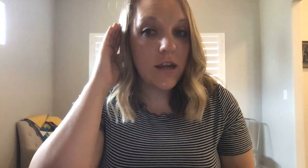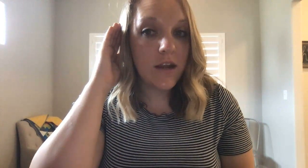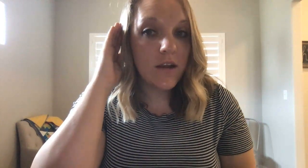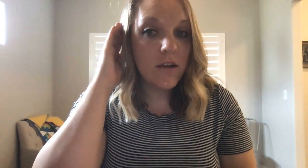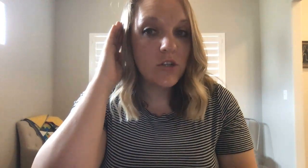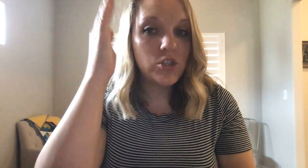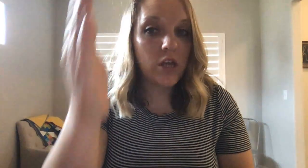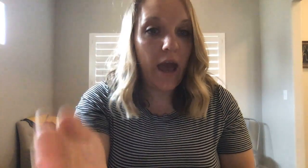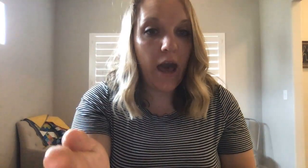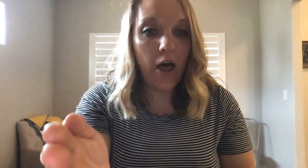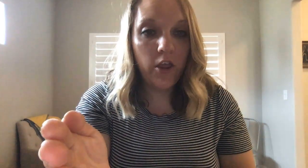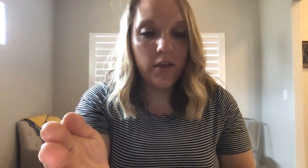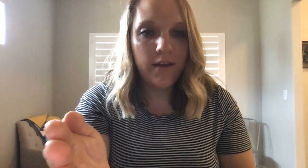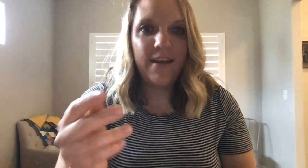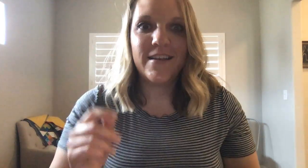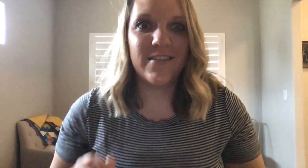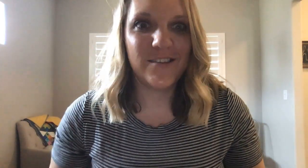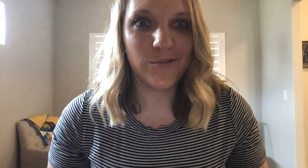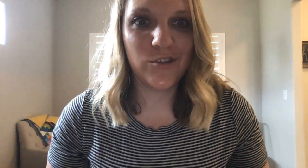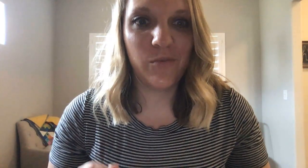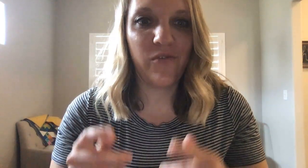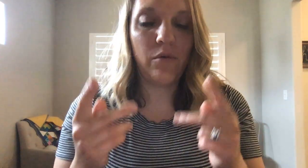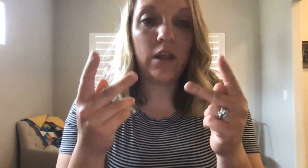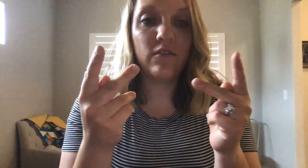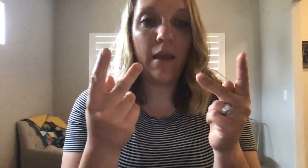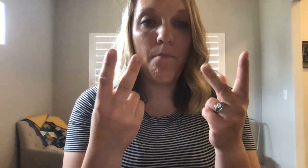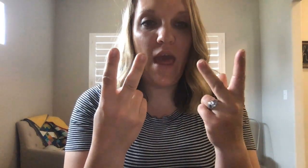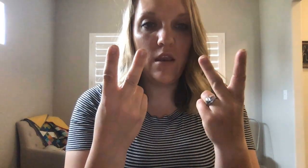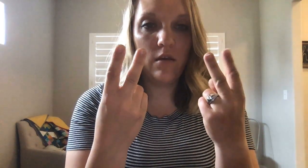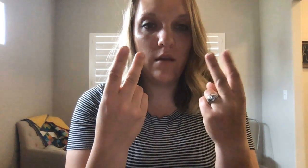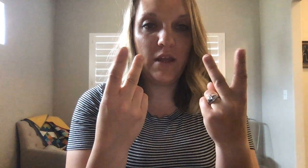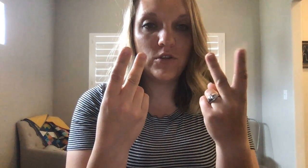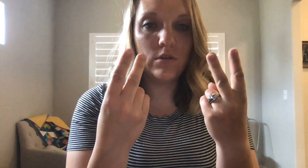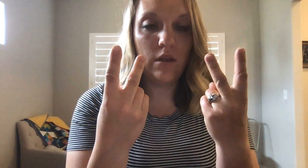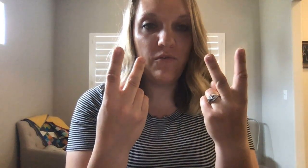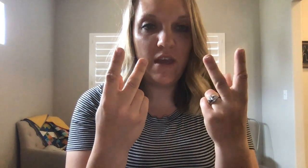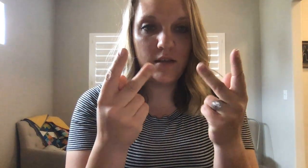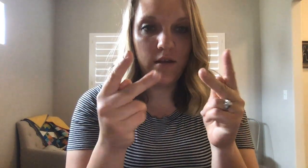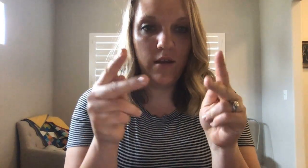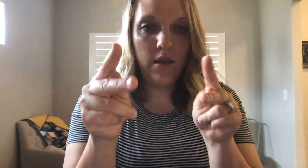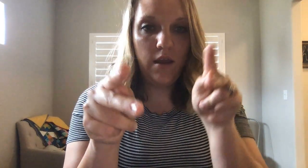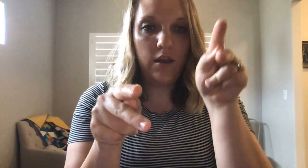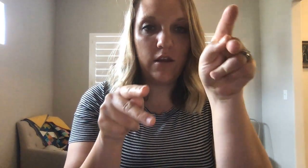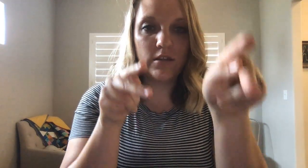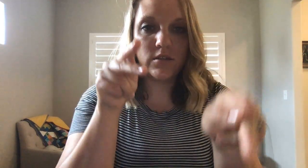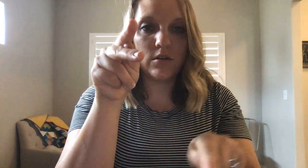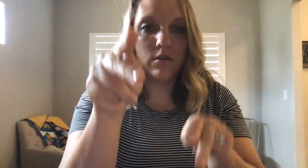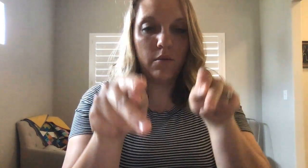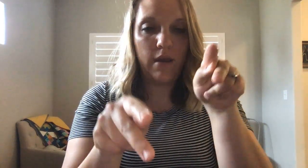ear, shall. Now this one's super fun. We're going to say men. You're going to make two little feet and you're going to circle them